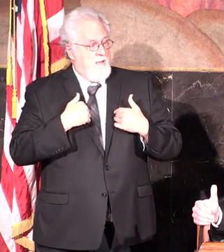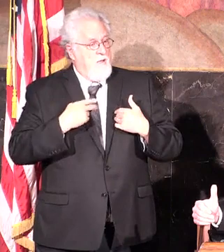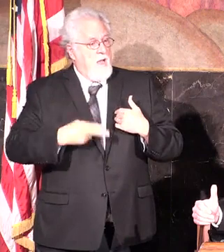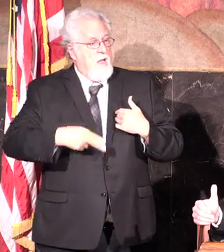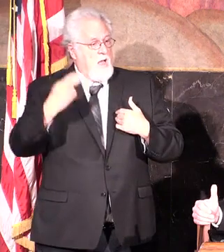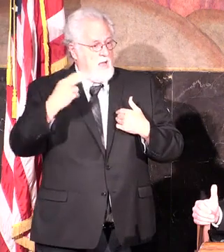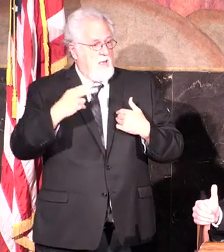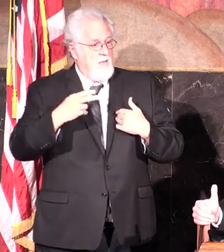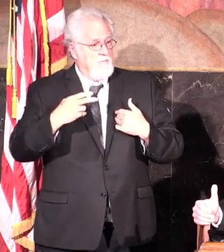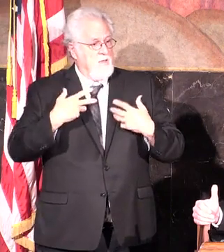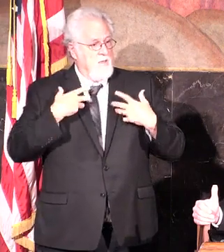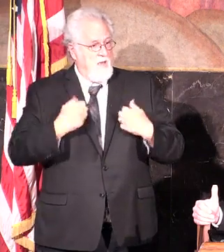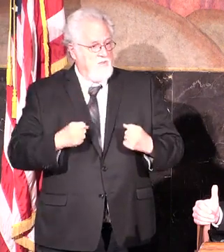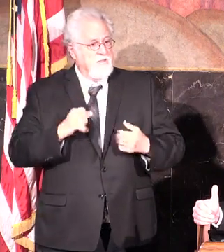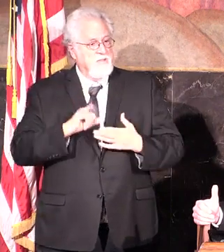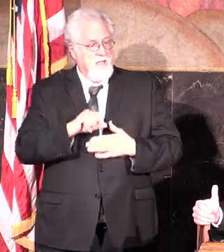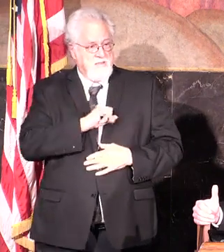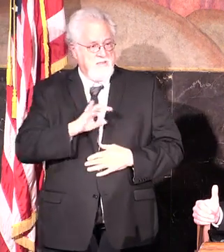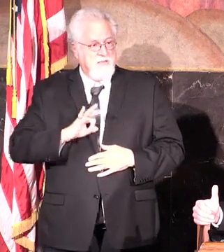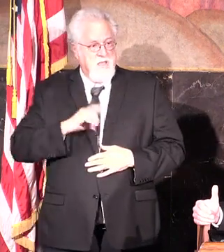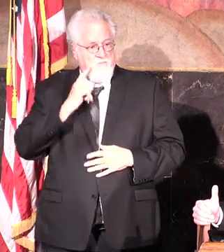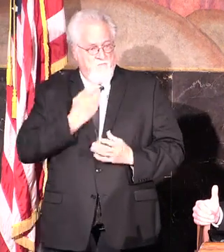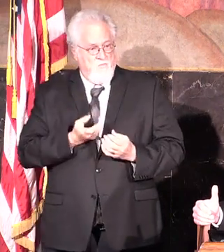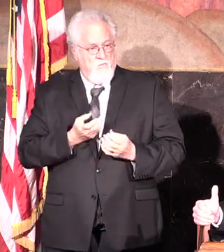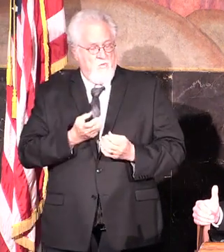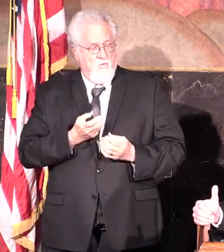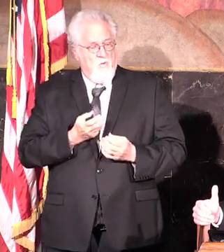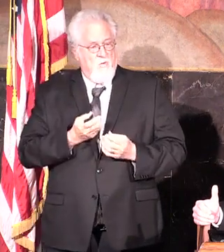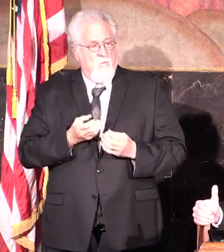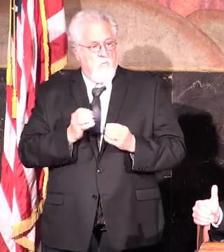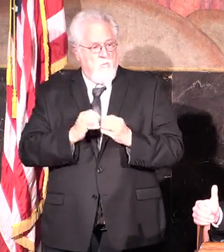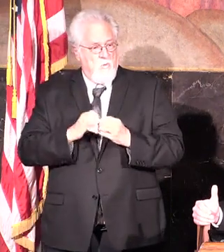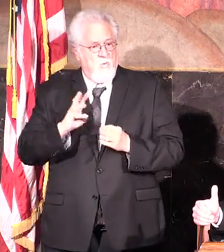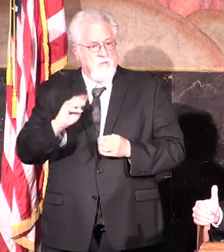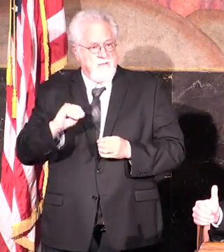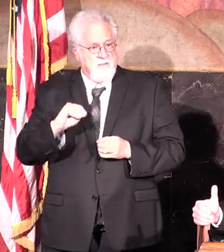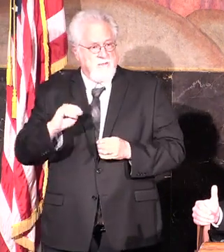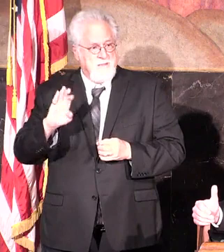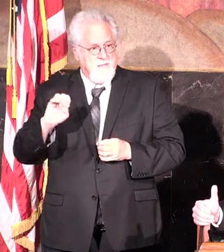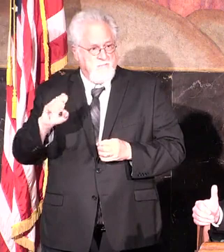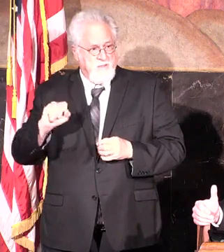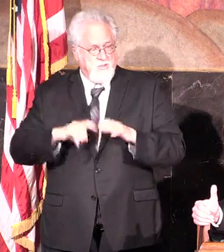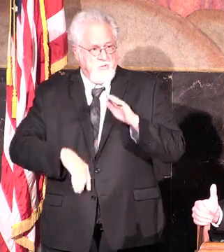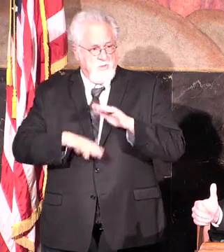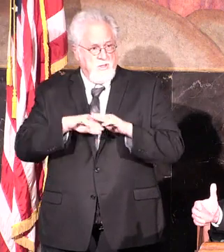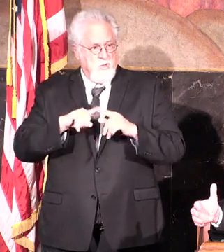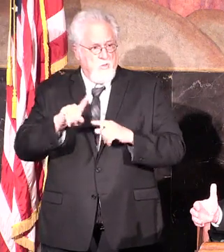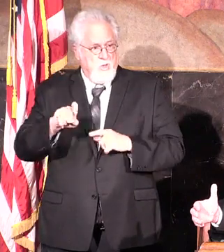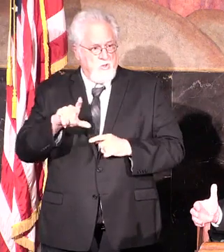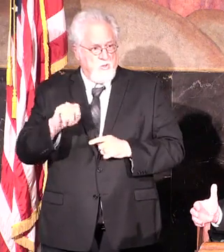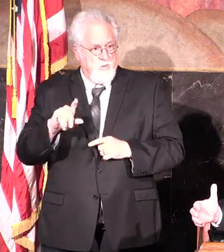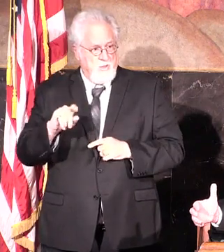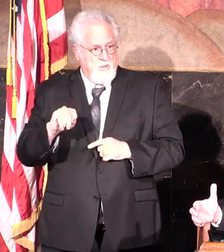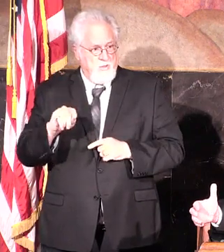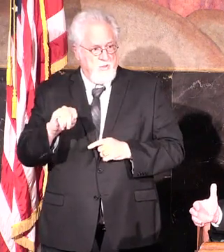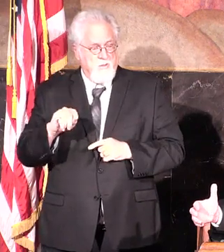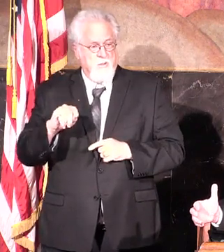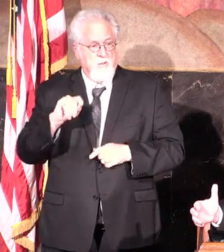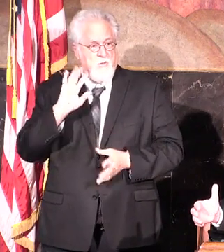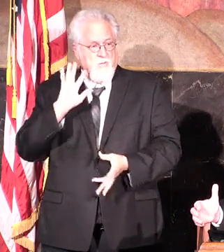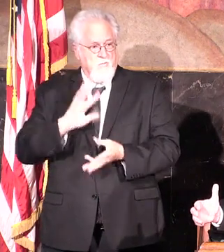of confidence that we can staff that for an additional 60 beds to get to 120